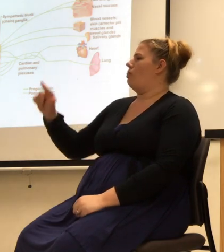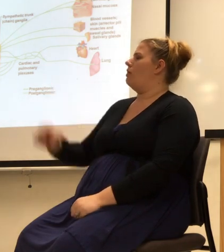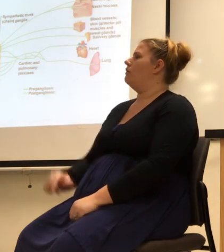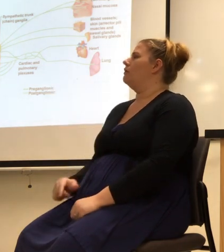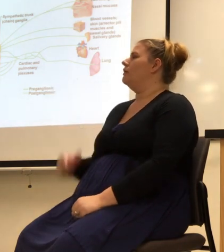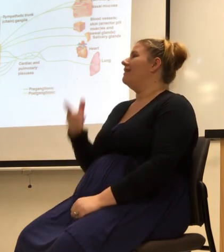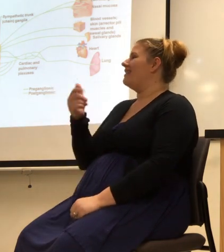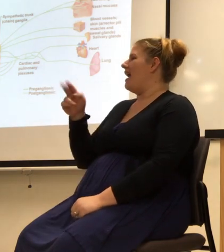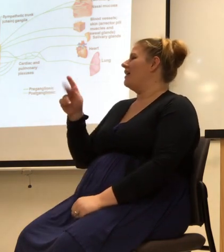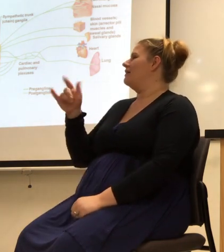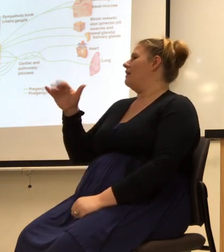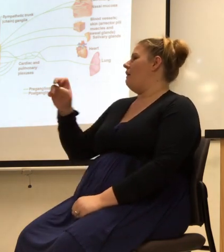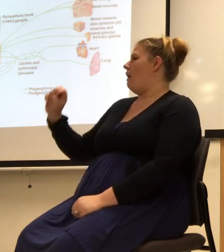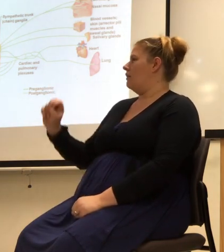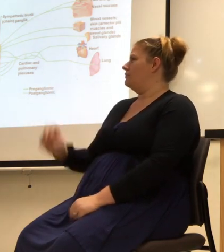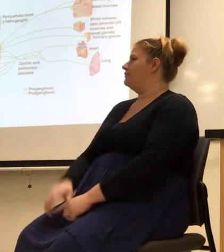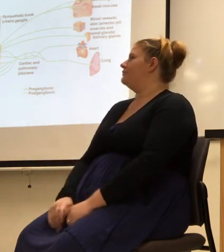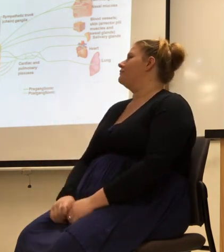ganglion.